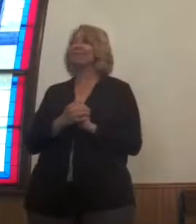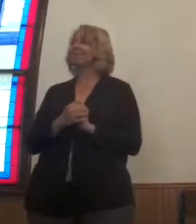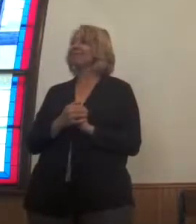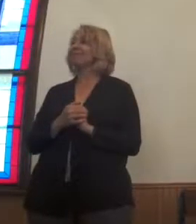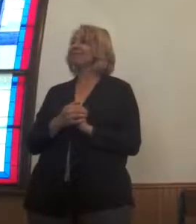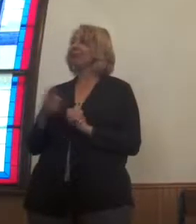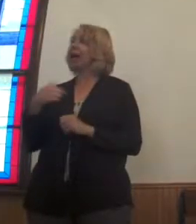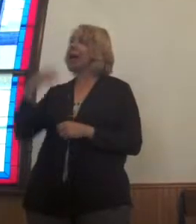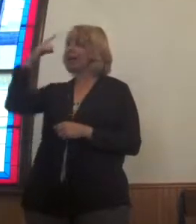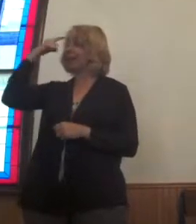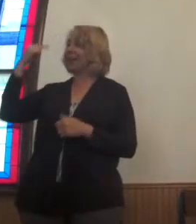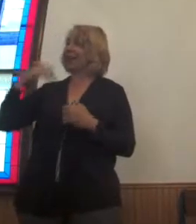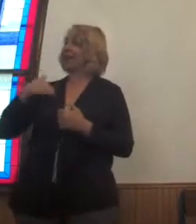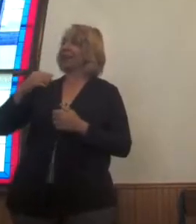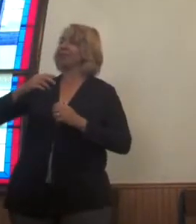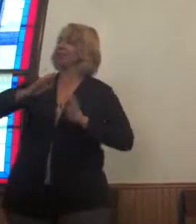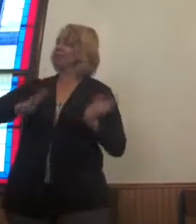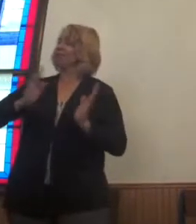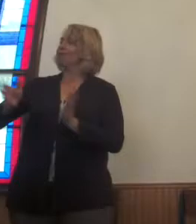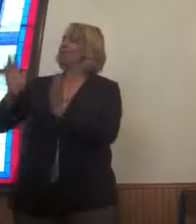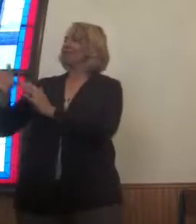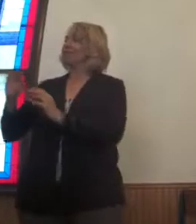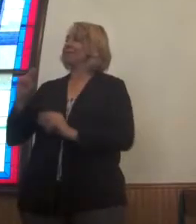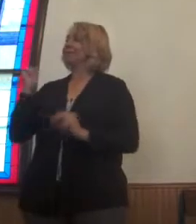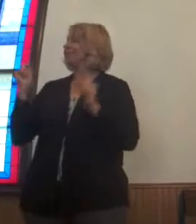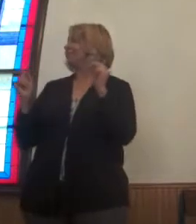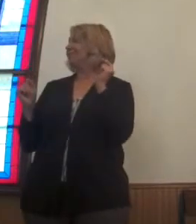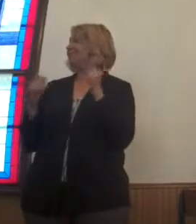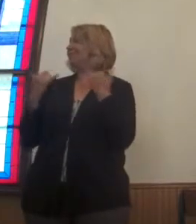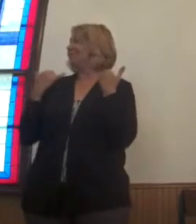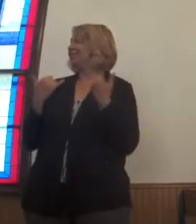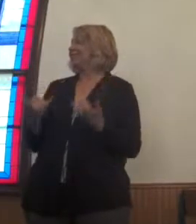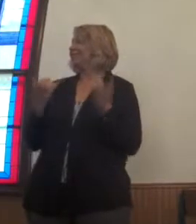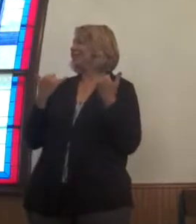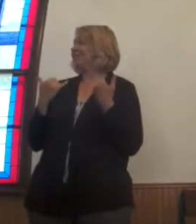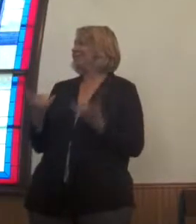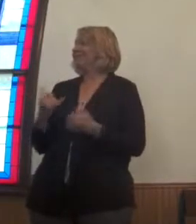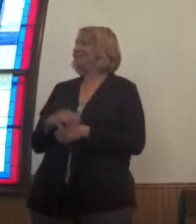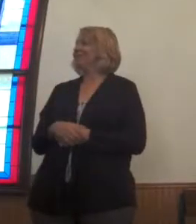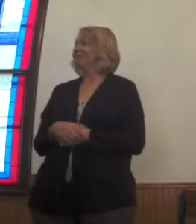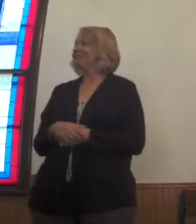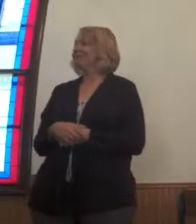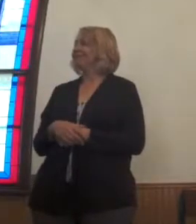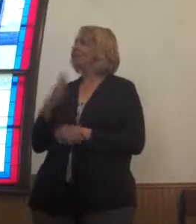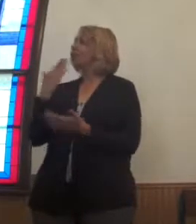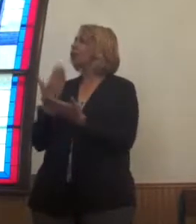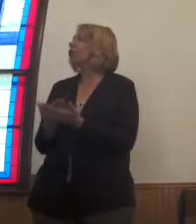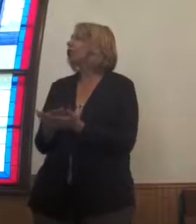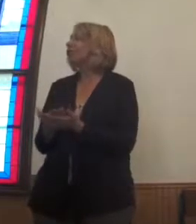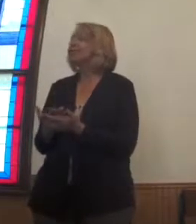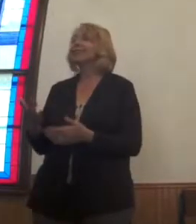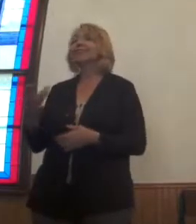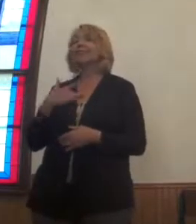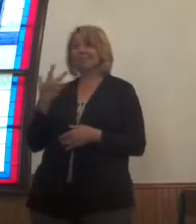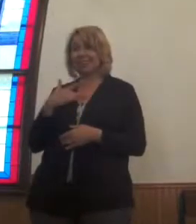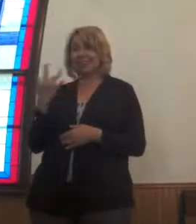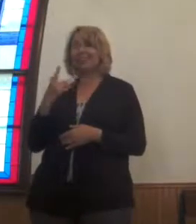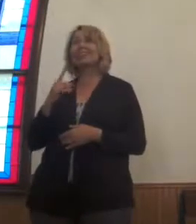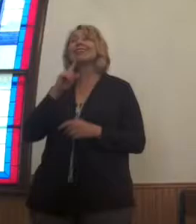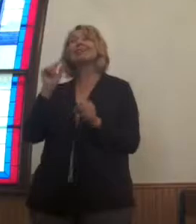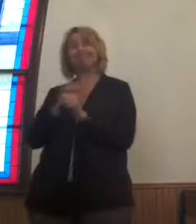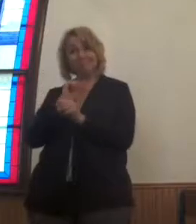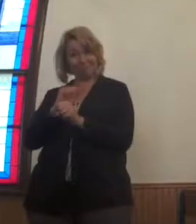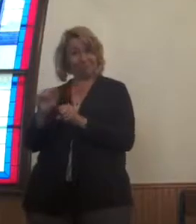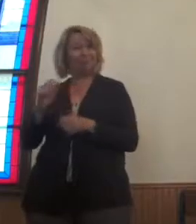say, I think I'll make a snappy day. It's such a good